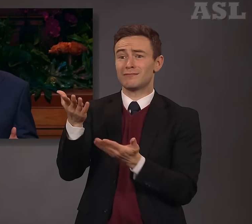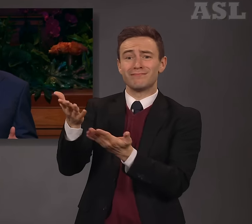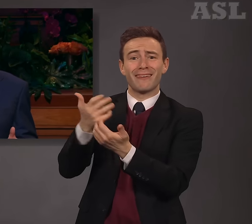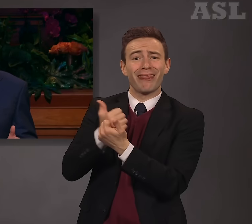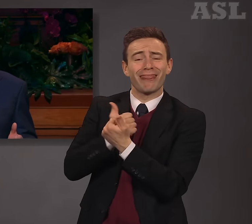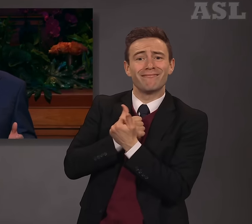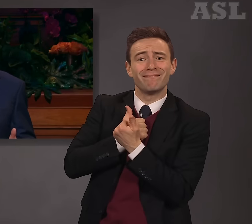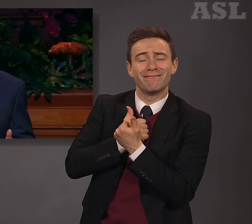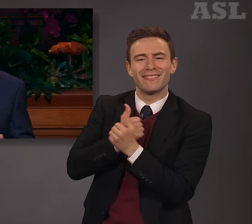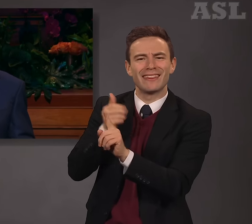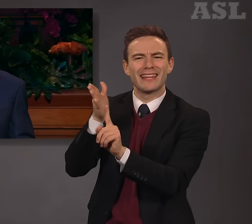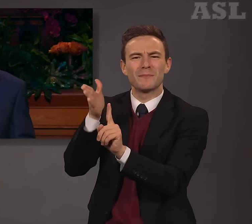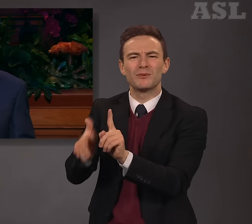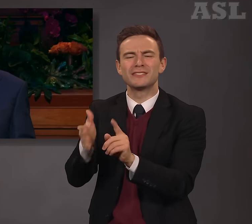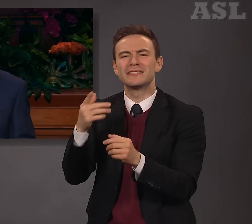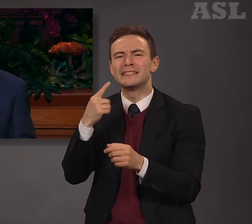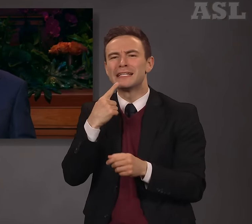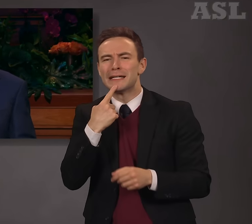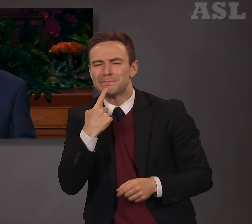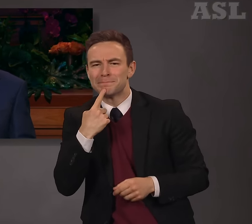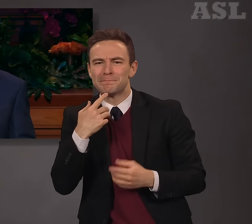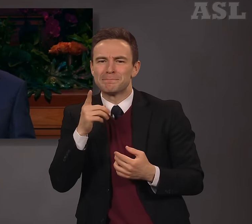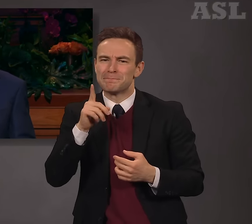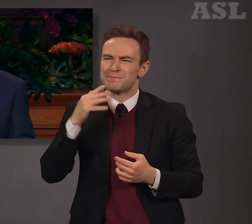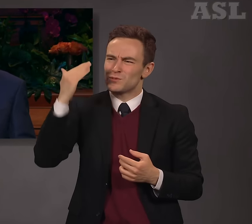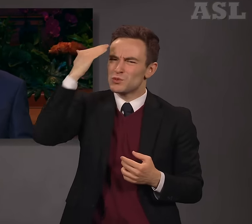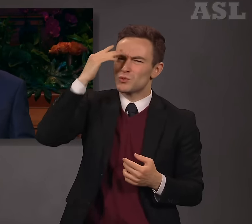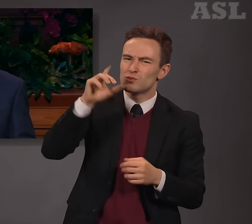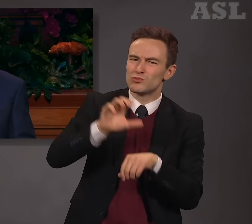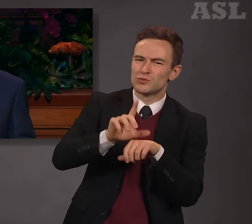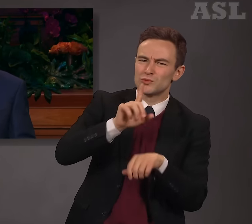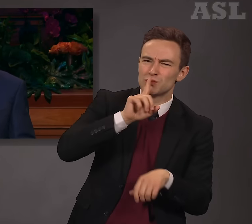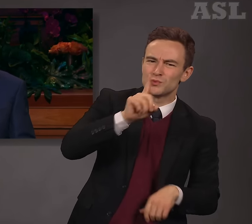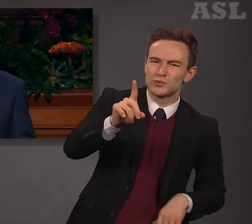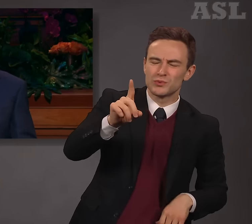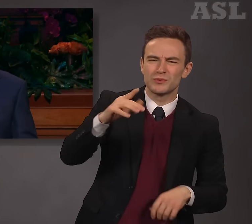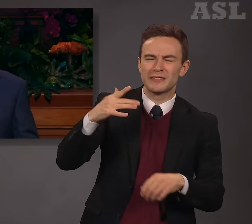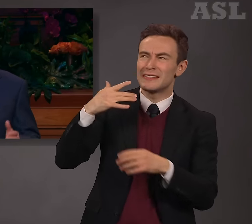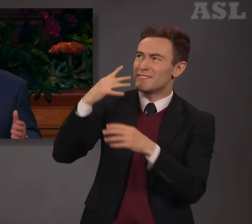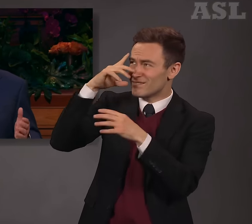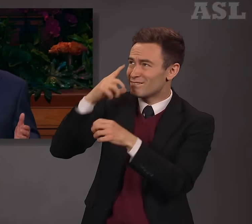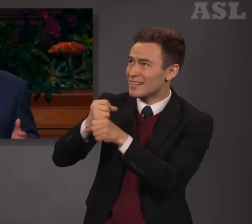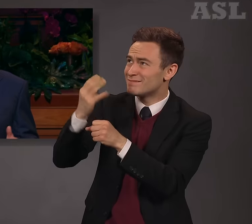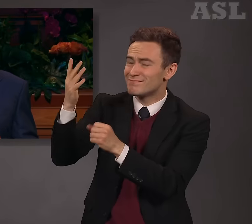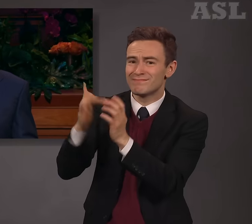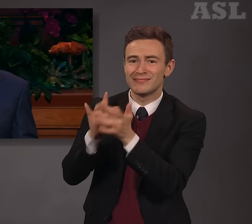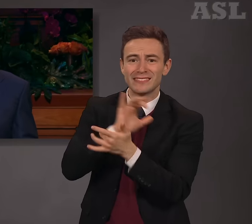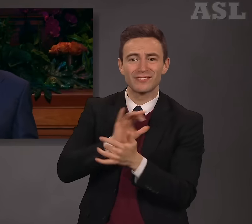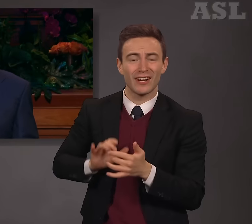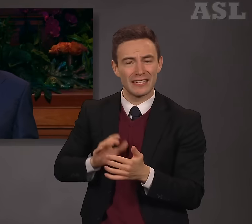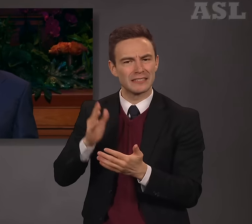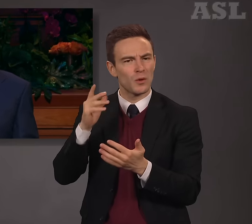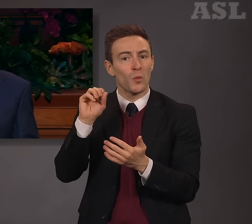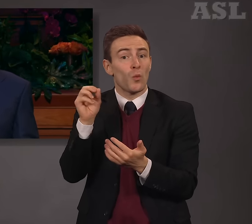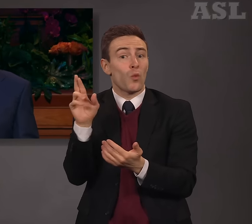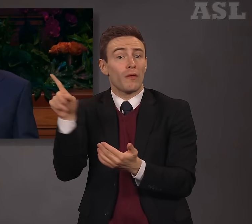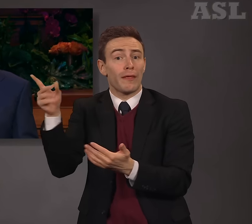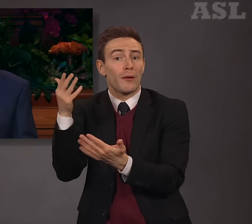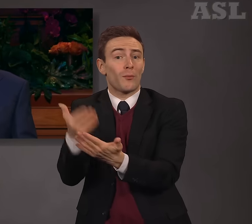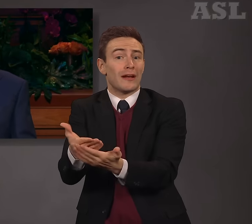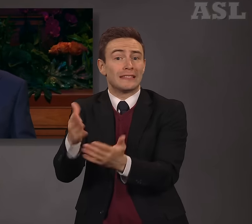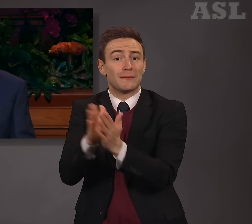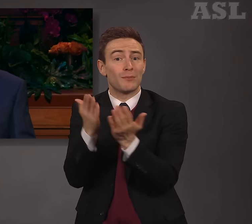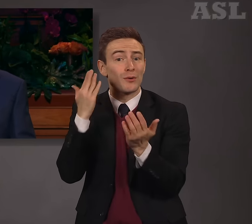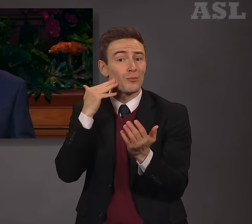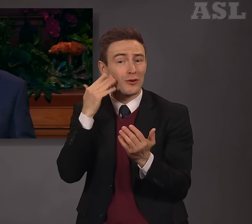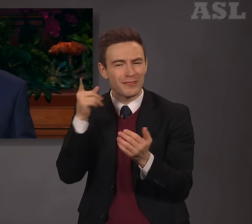one time spoke sincerely of his and her faith in Jesus Christ, or witness of the Book of Mormon and eagerly